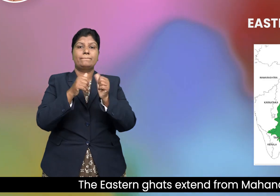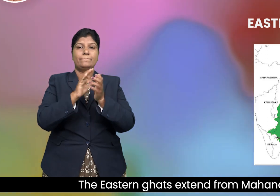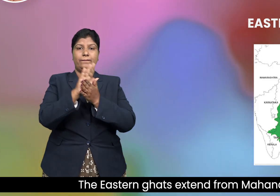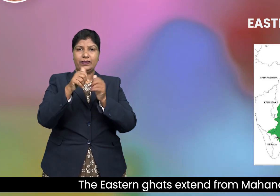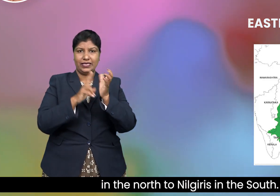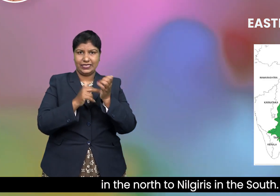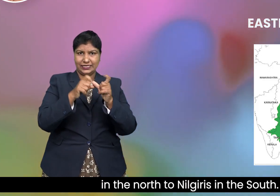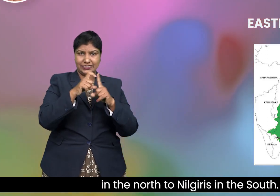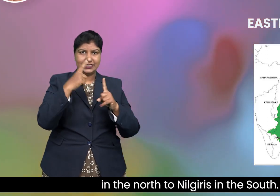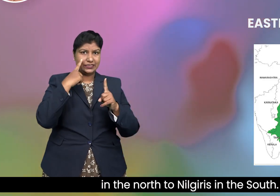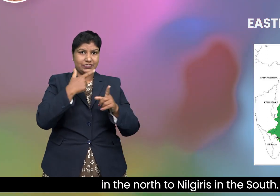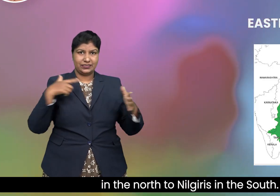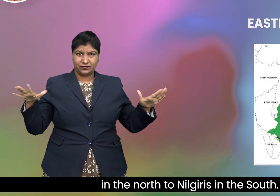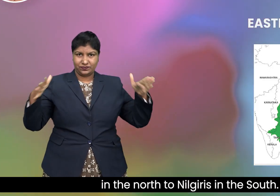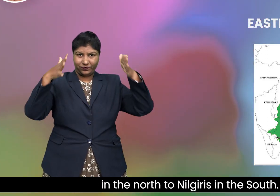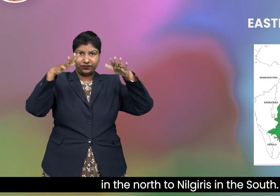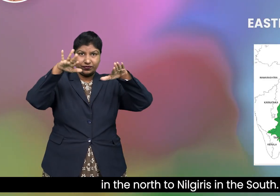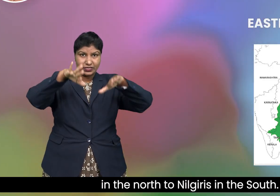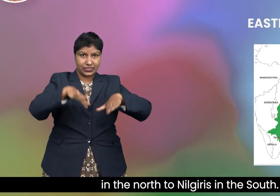in the north